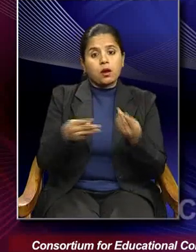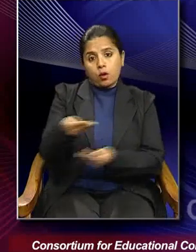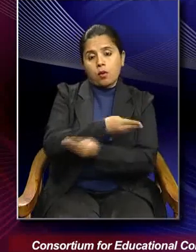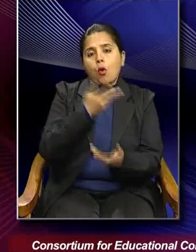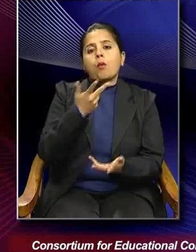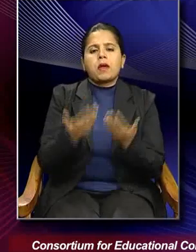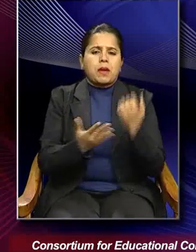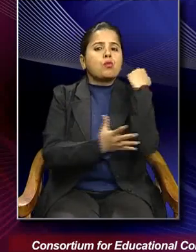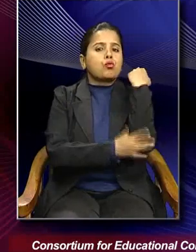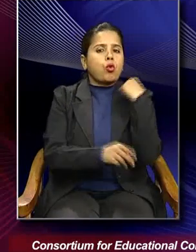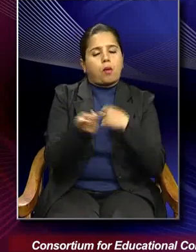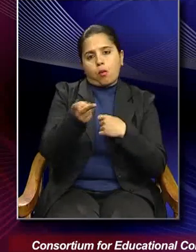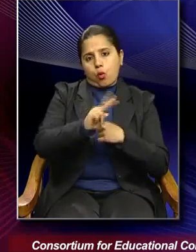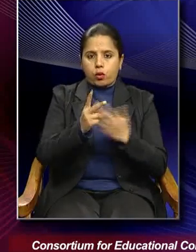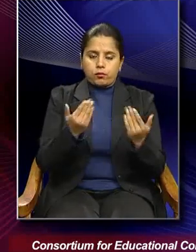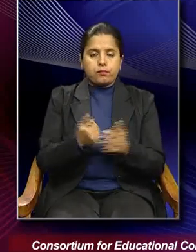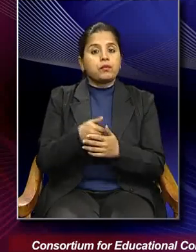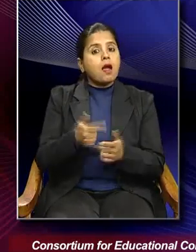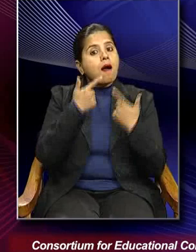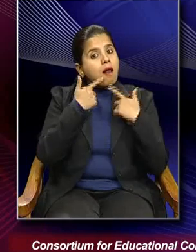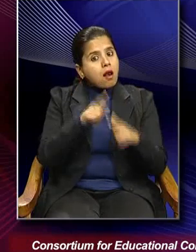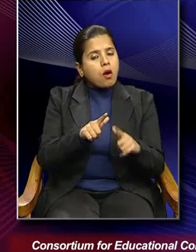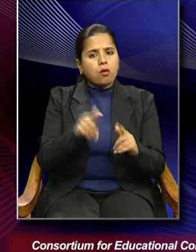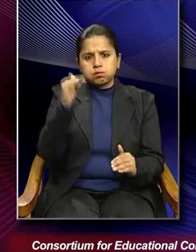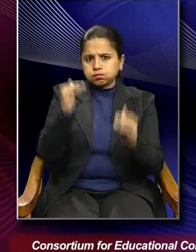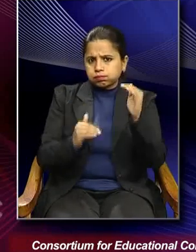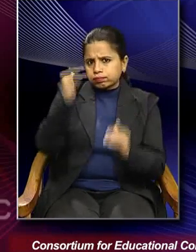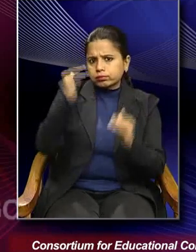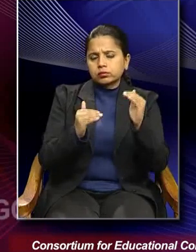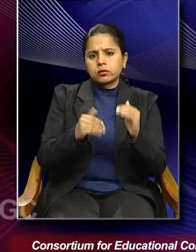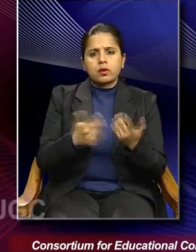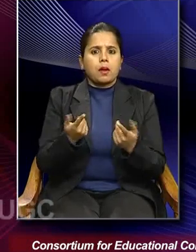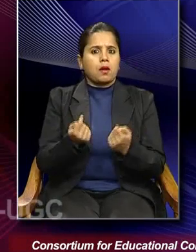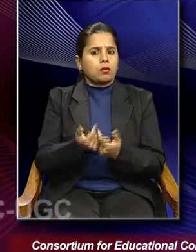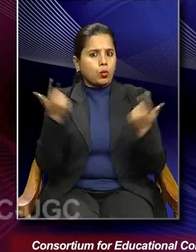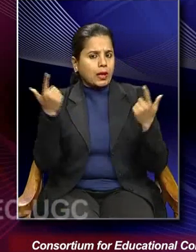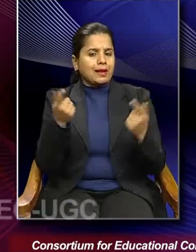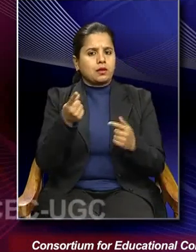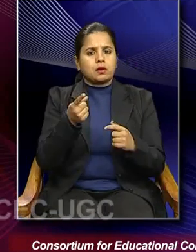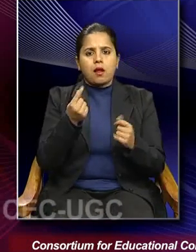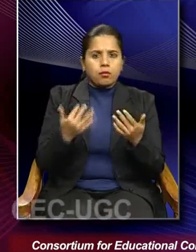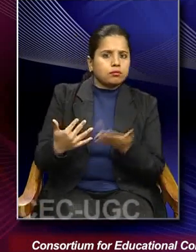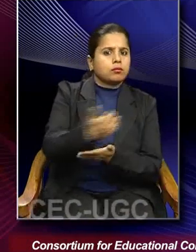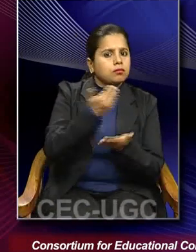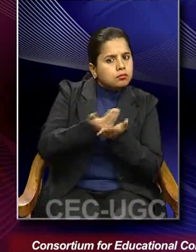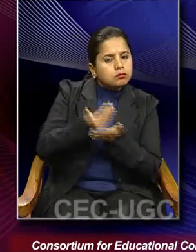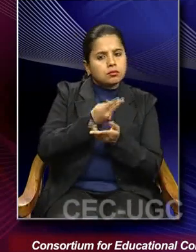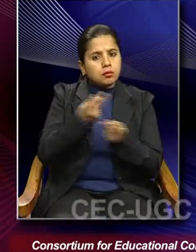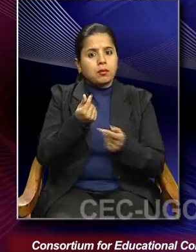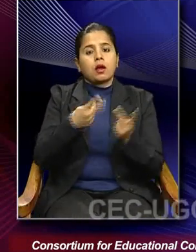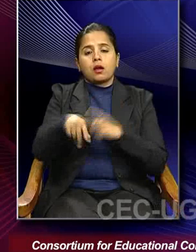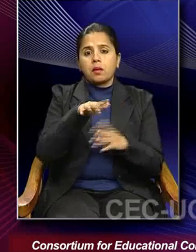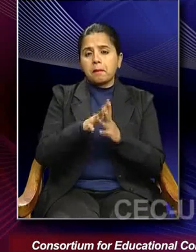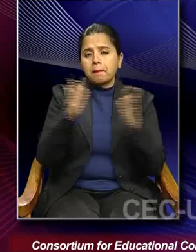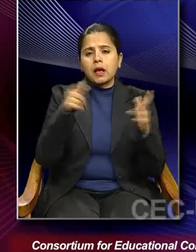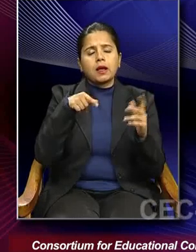may be poor members. Allowing inequalities of wealth and income must lead to larger